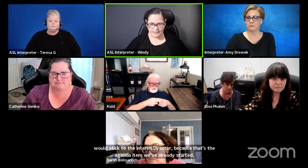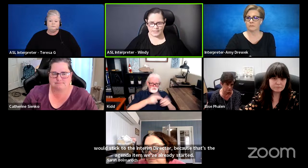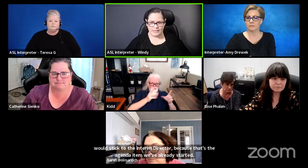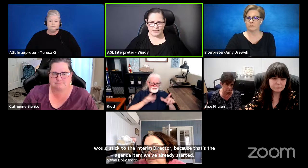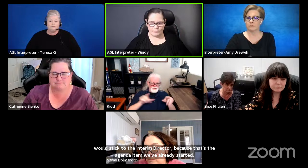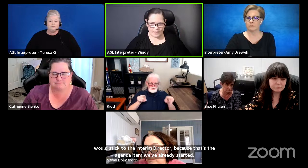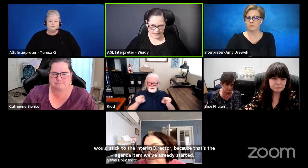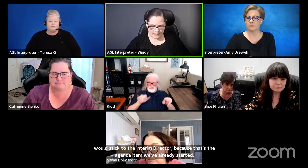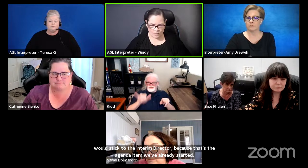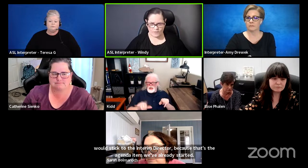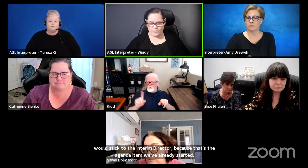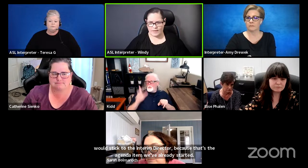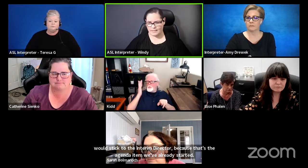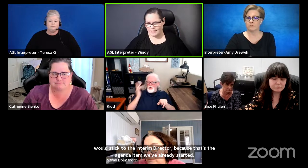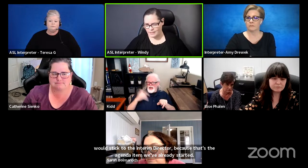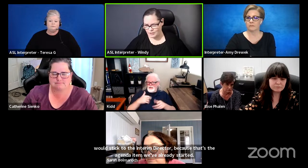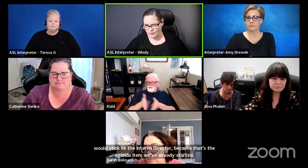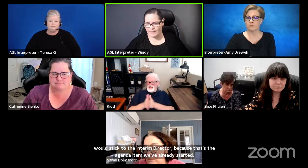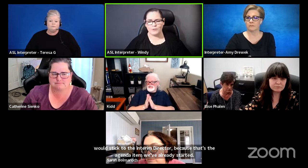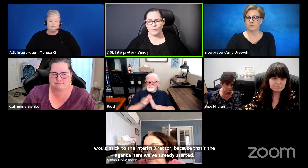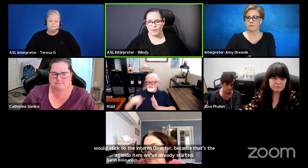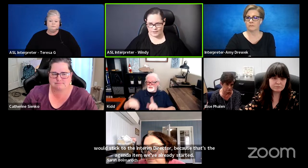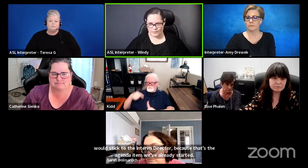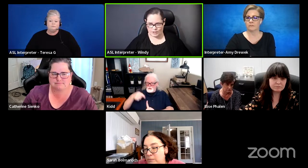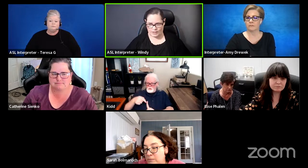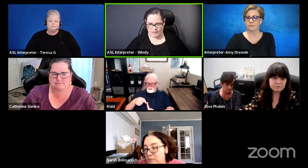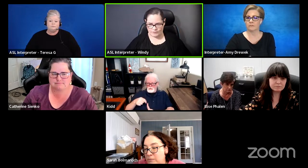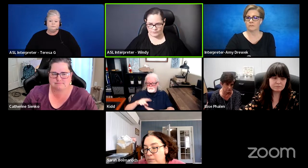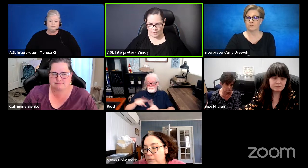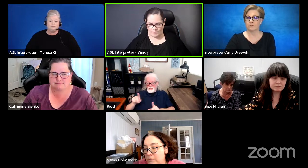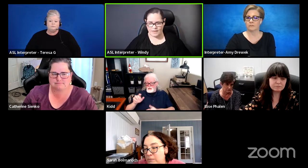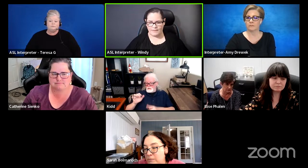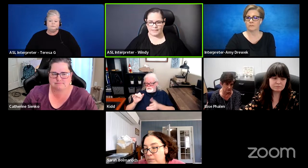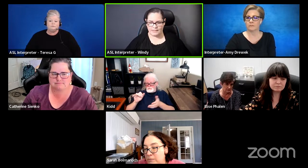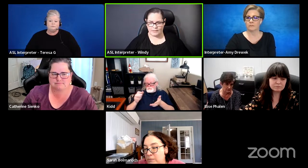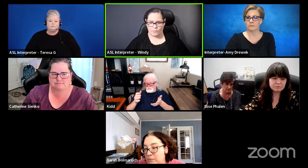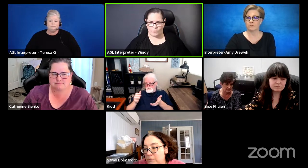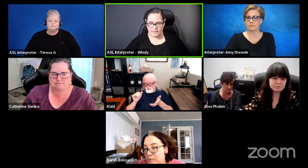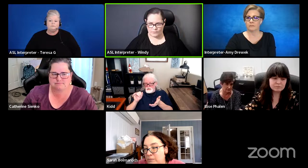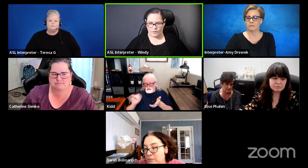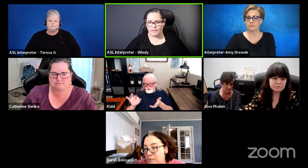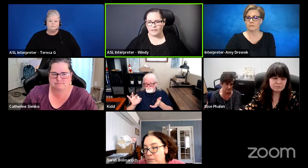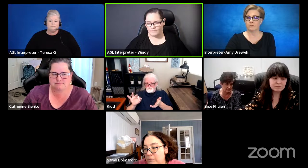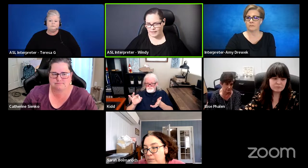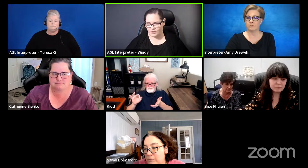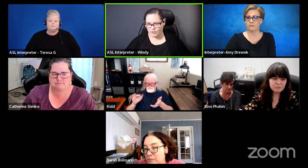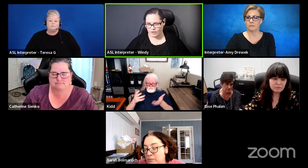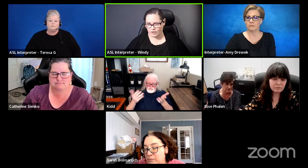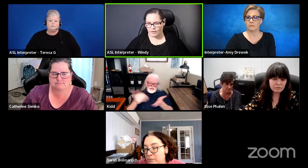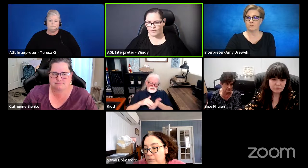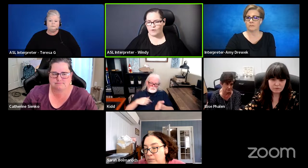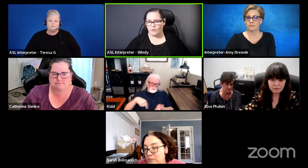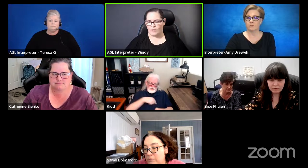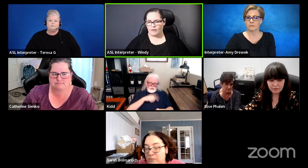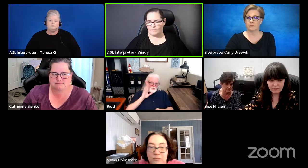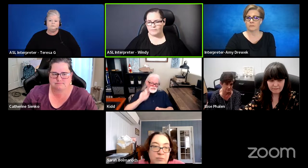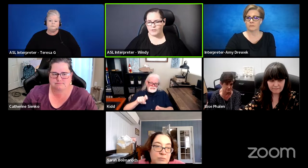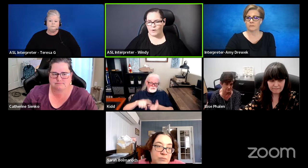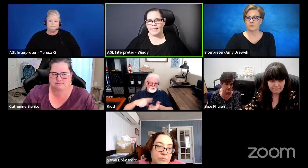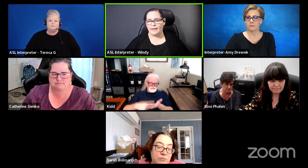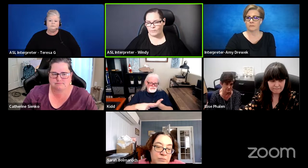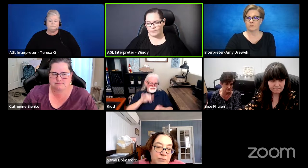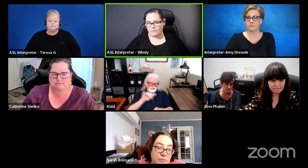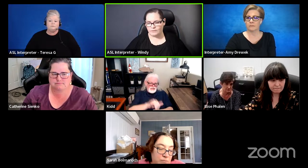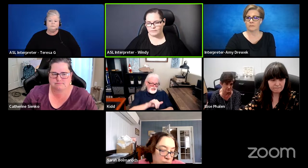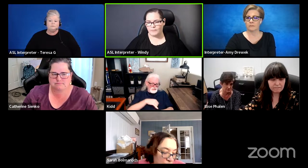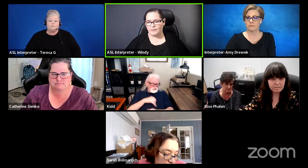still candidates in the running, whether that's the interim. That's where the question comes from. That's the point I want clarification on.